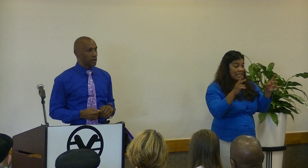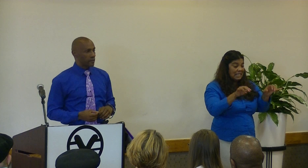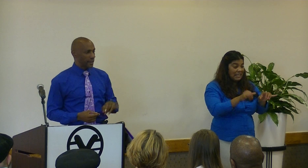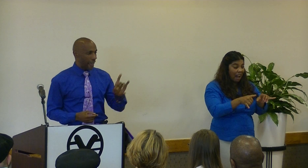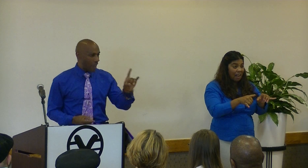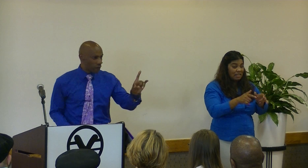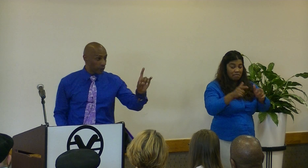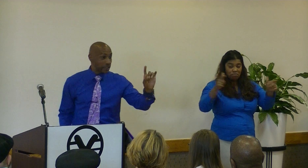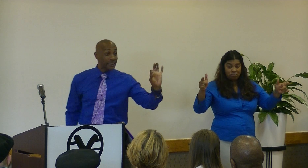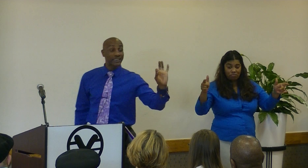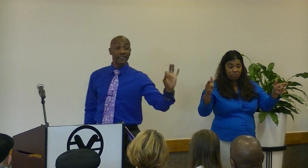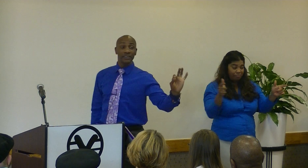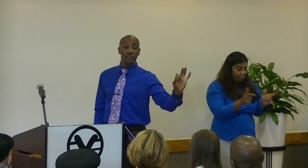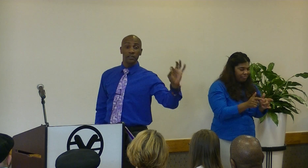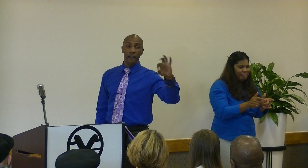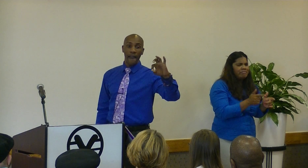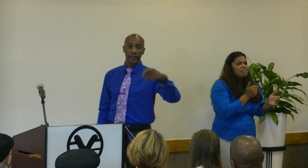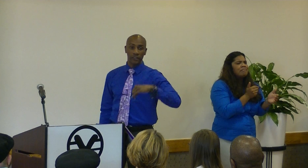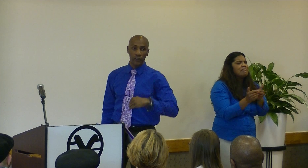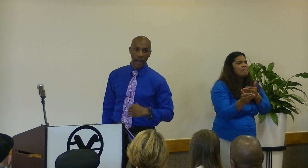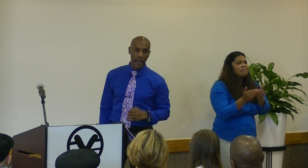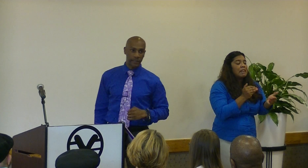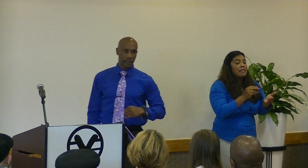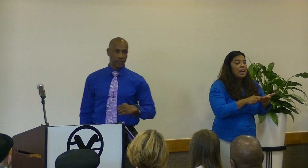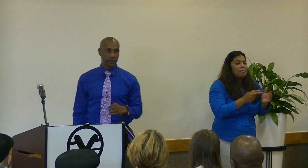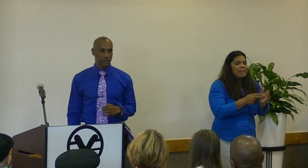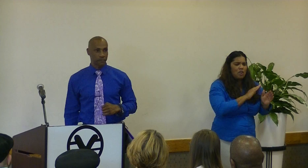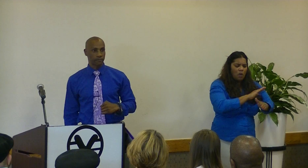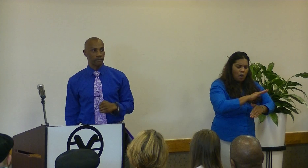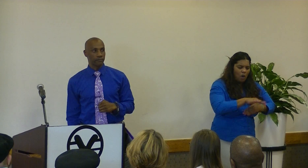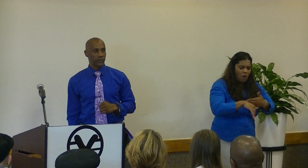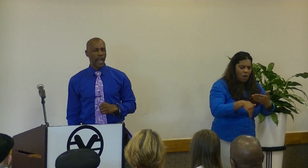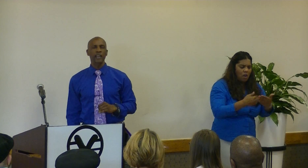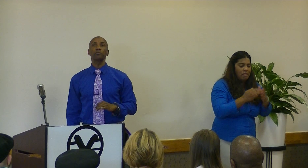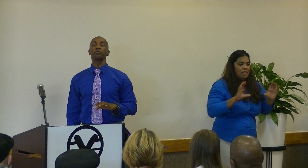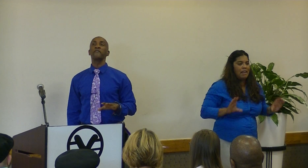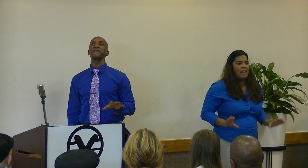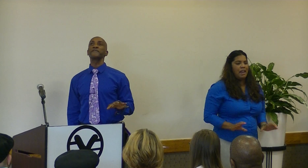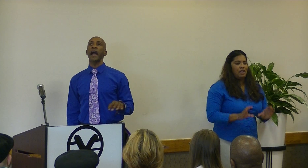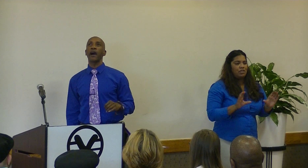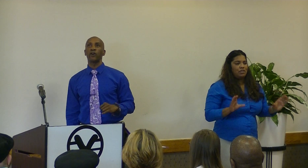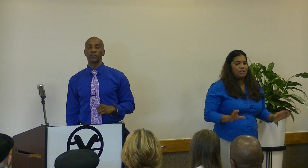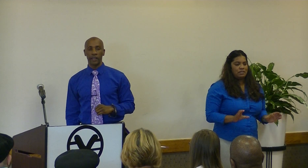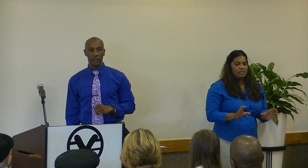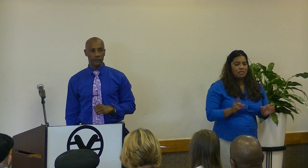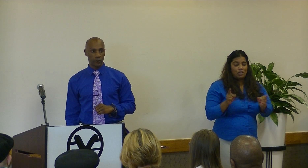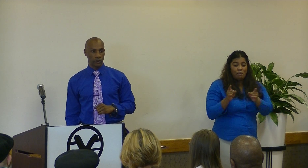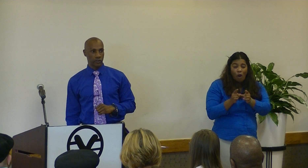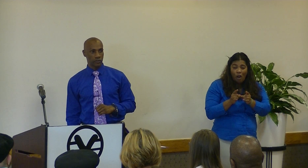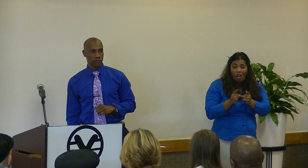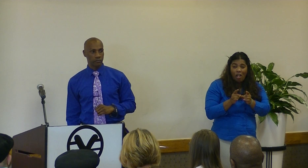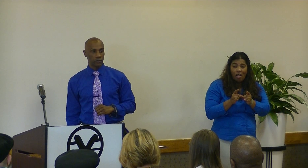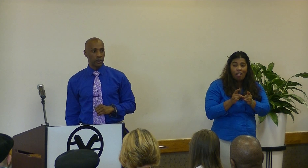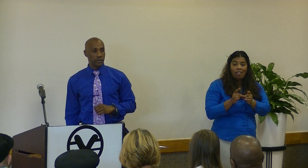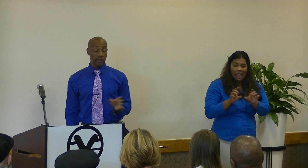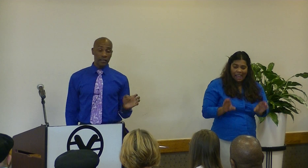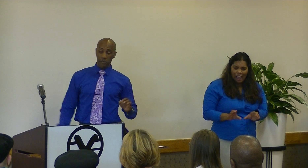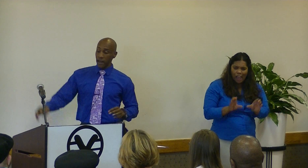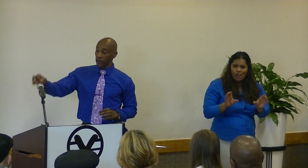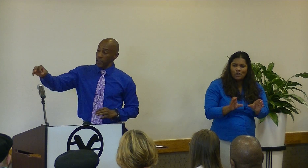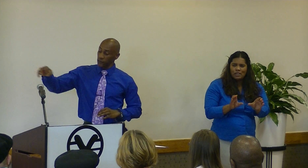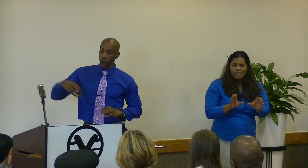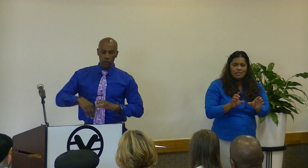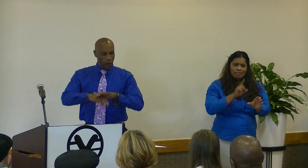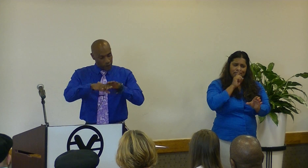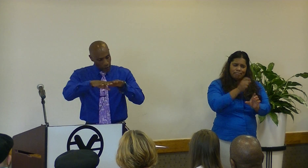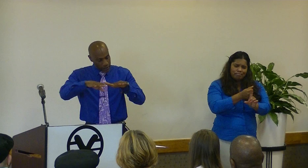true, then every little act of kindness has profound influence. See, it doesn't